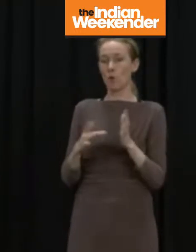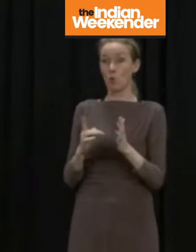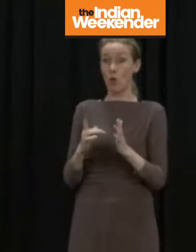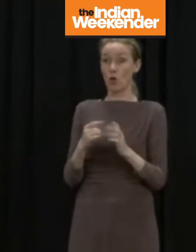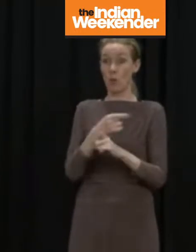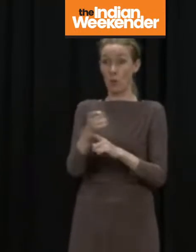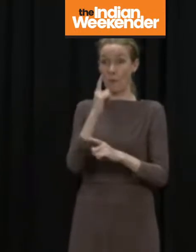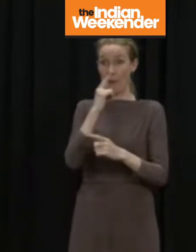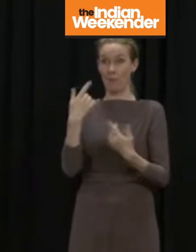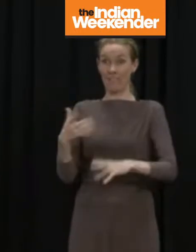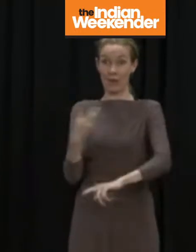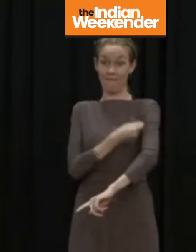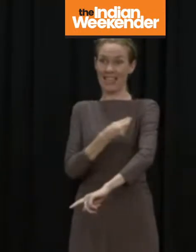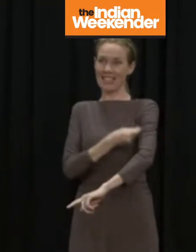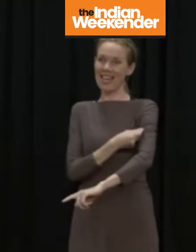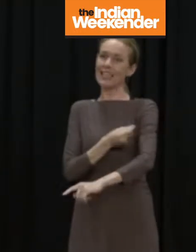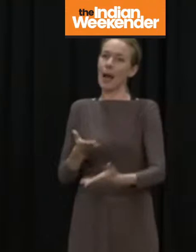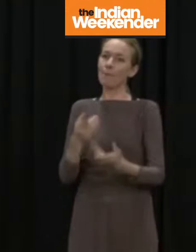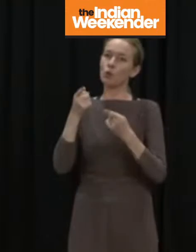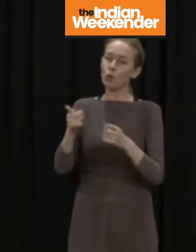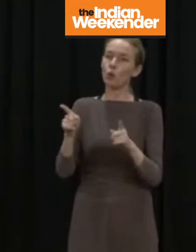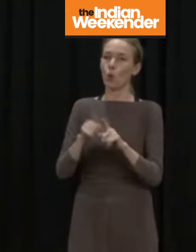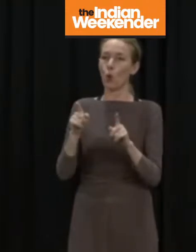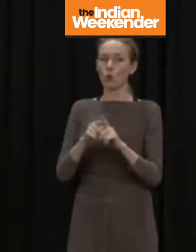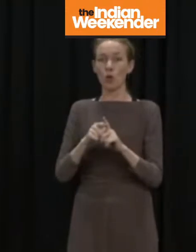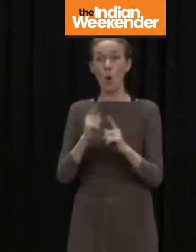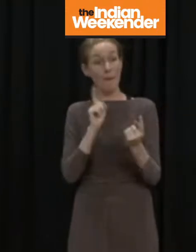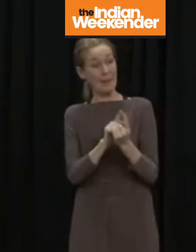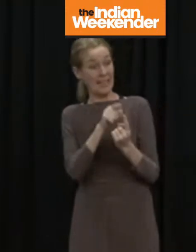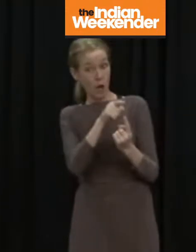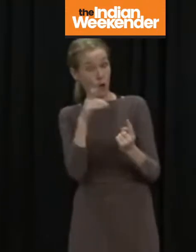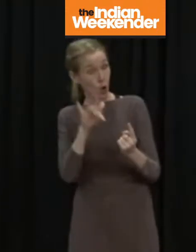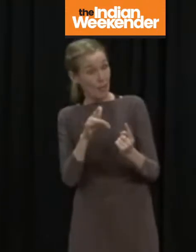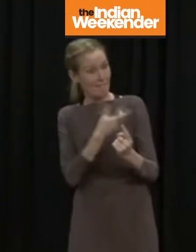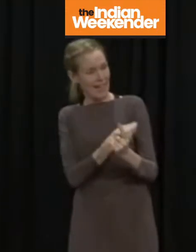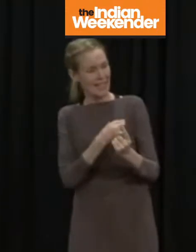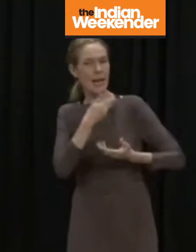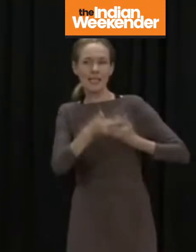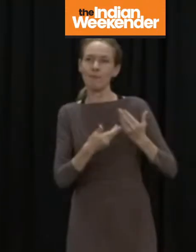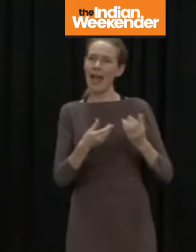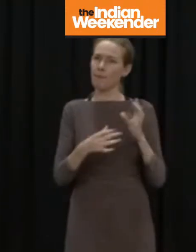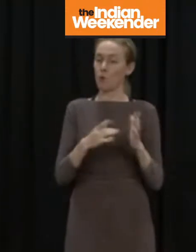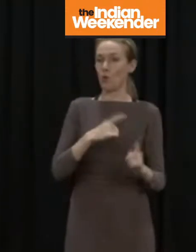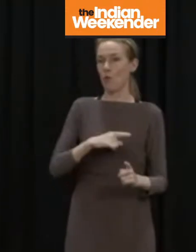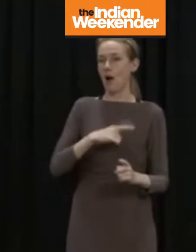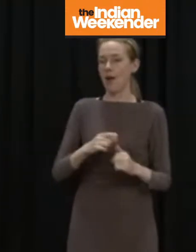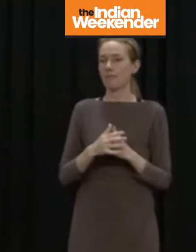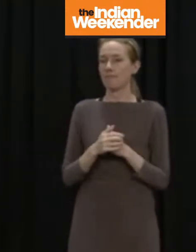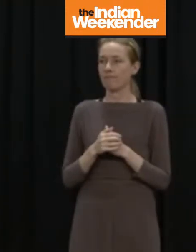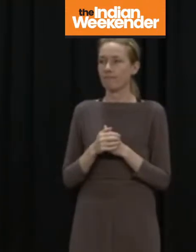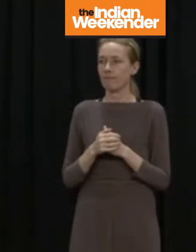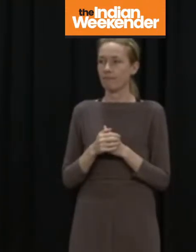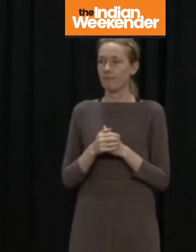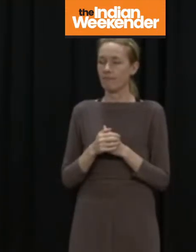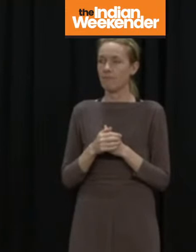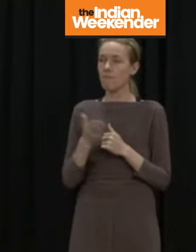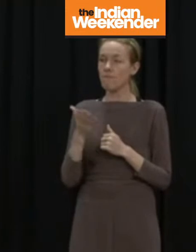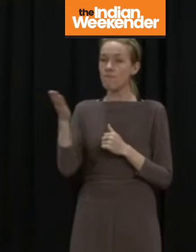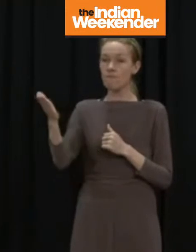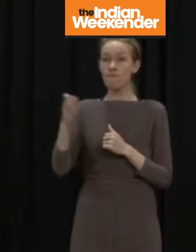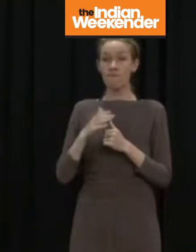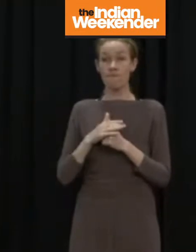been vaccinated. We still need them to be having those conversations with those who haven't. Have you got any more information as to how COVID spread from Auckland to